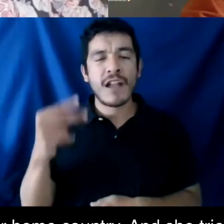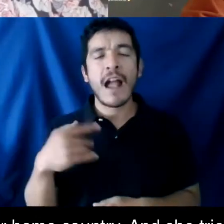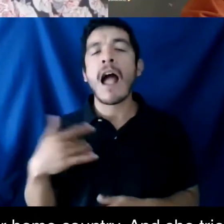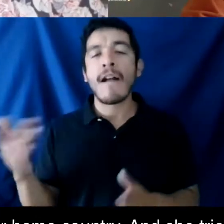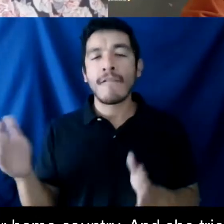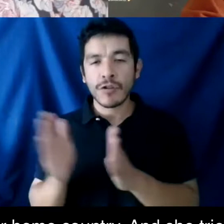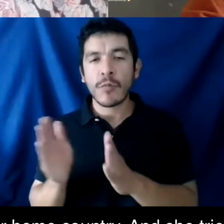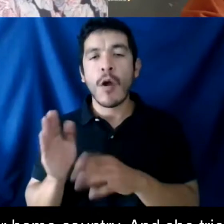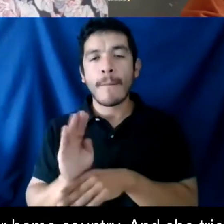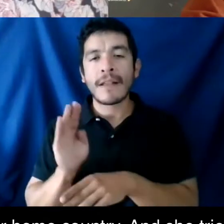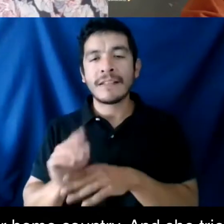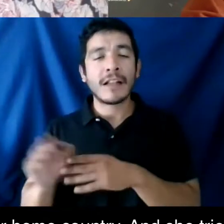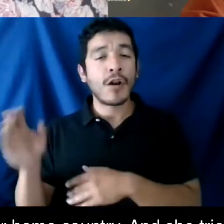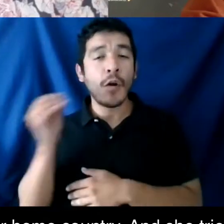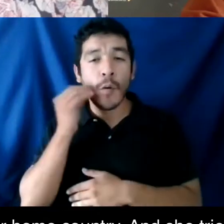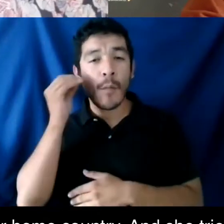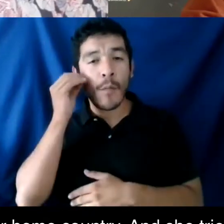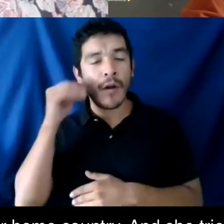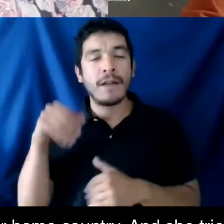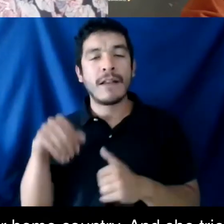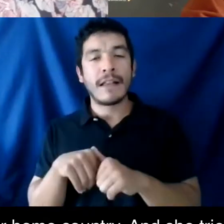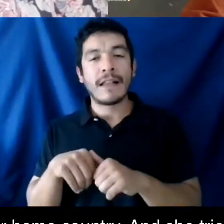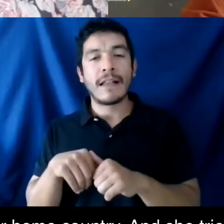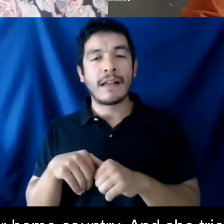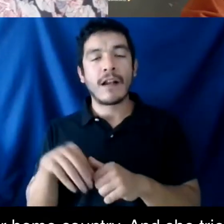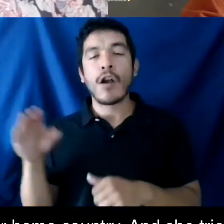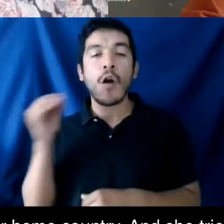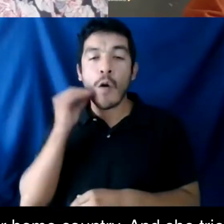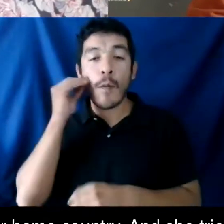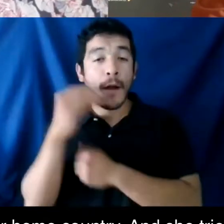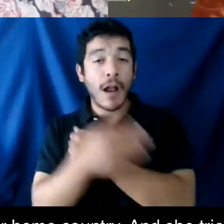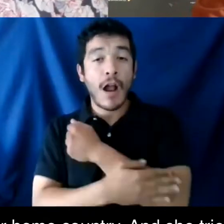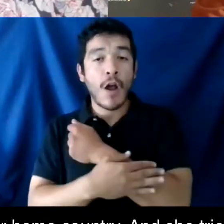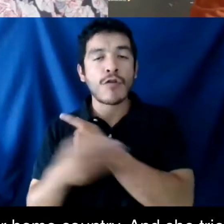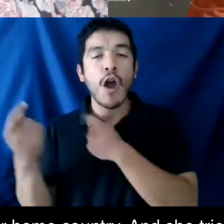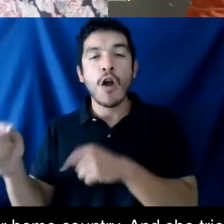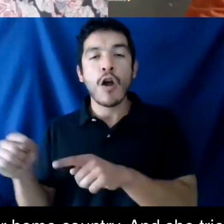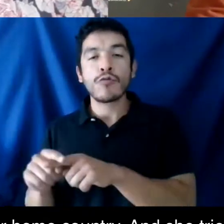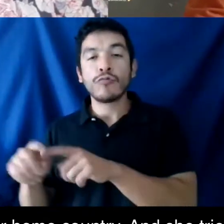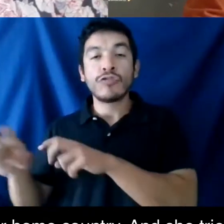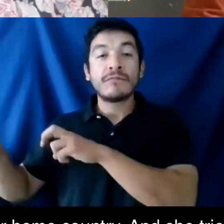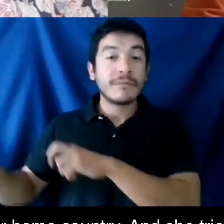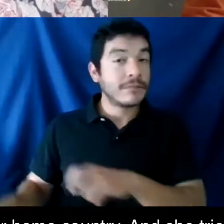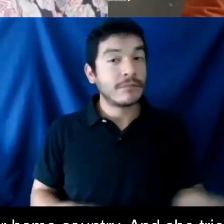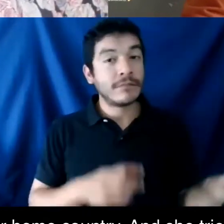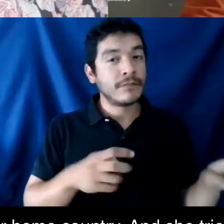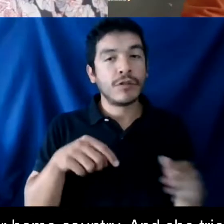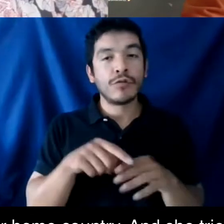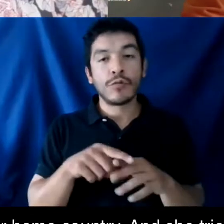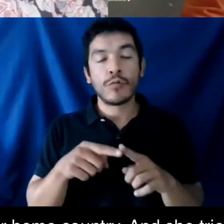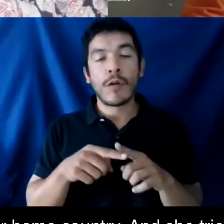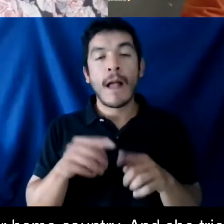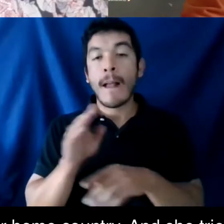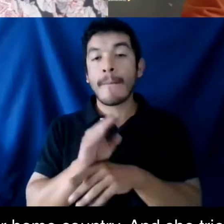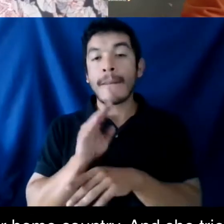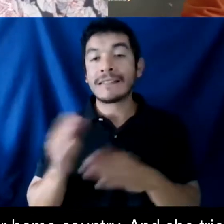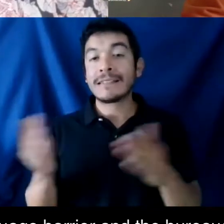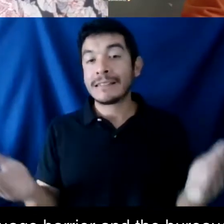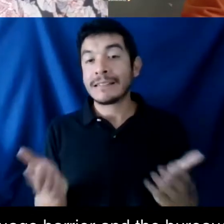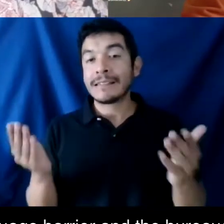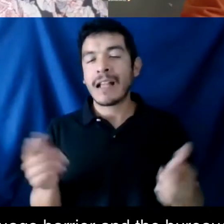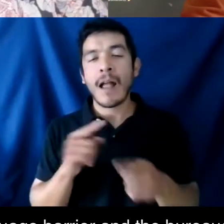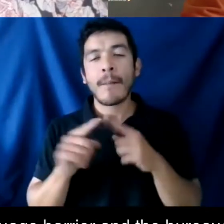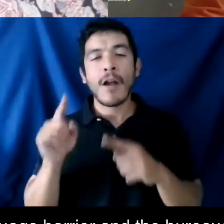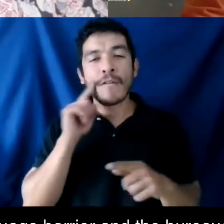business in her home country, and she tried to translate that into a business here, but due